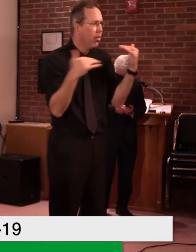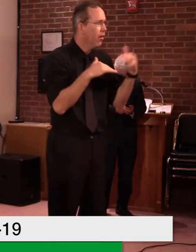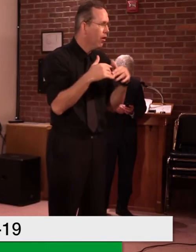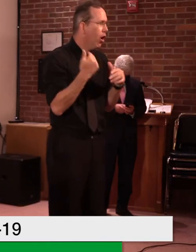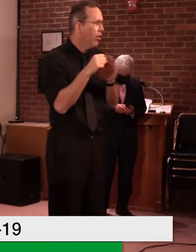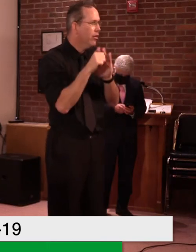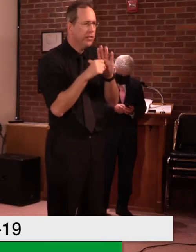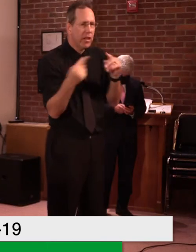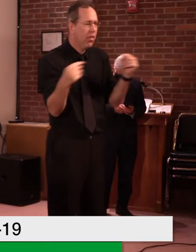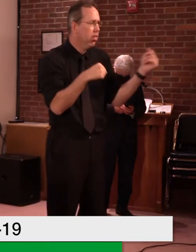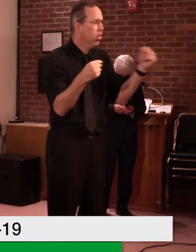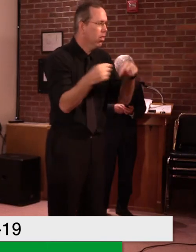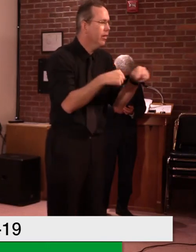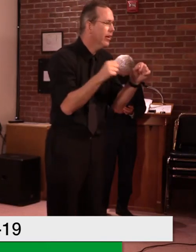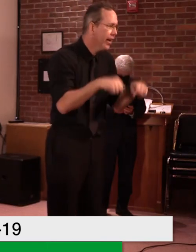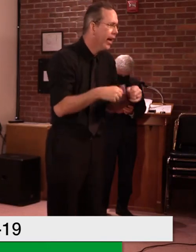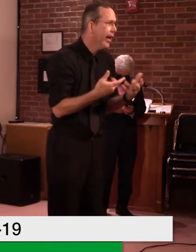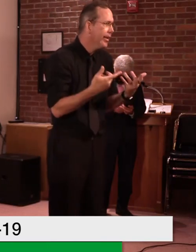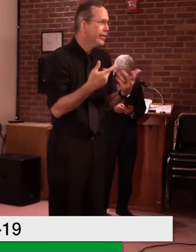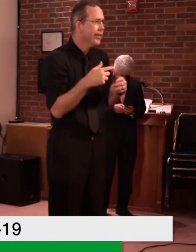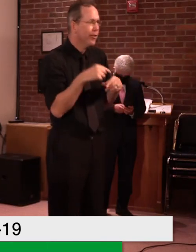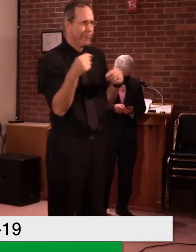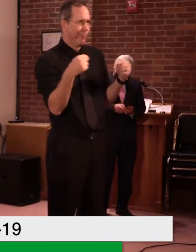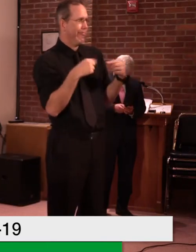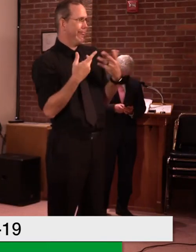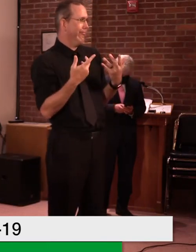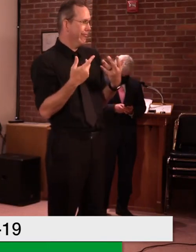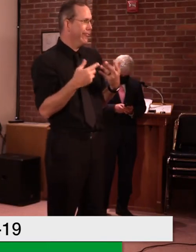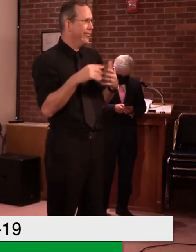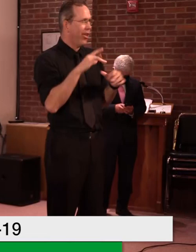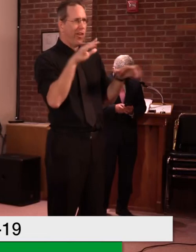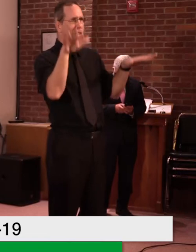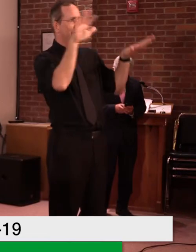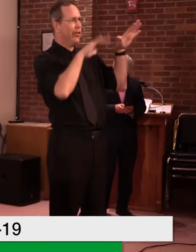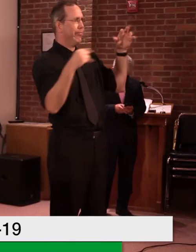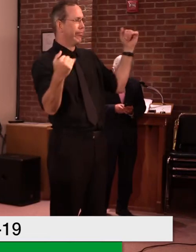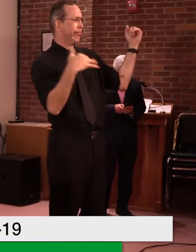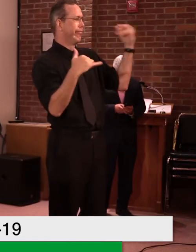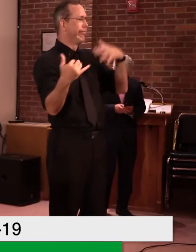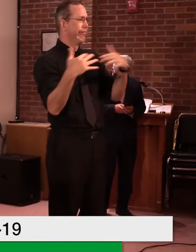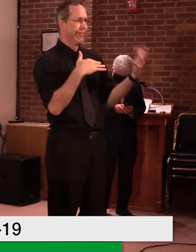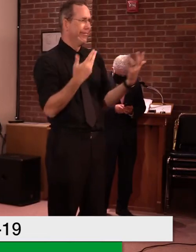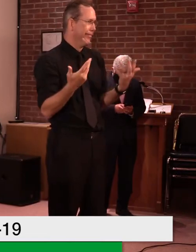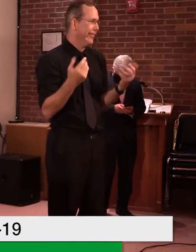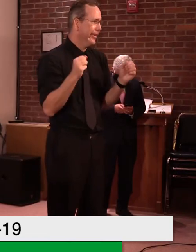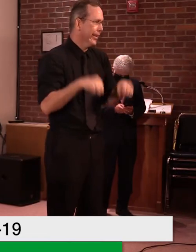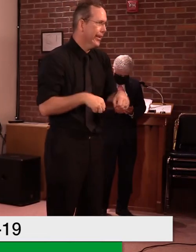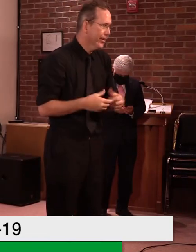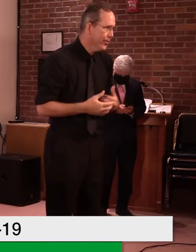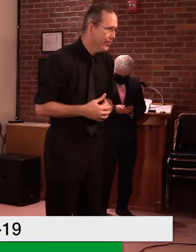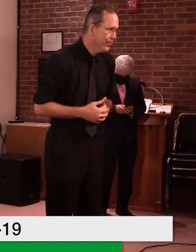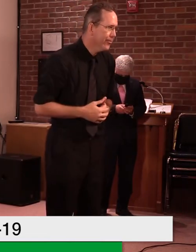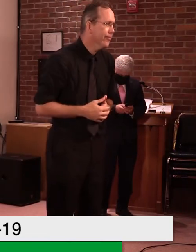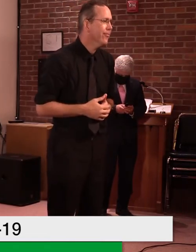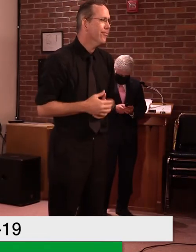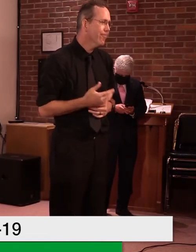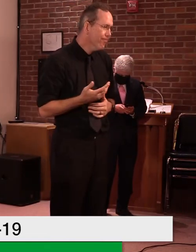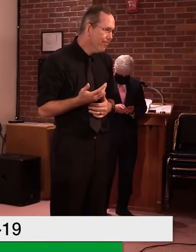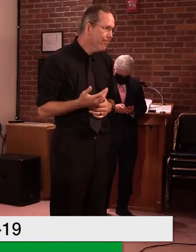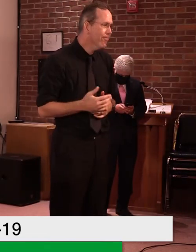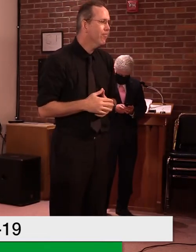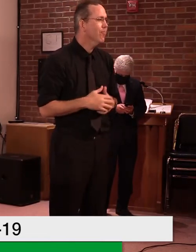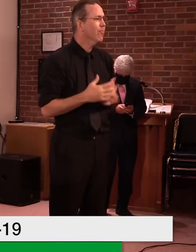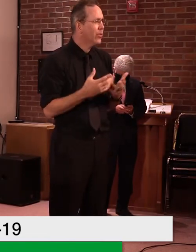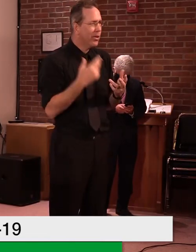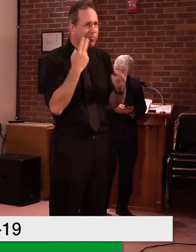Hampshire, Maine, Rhode Island, New Jersey, and so forth. We have a lot of visitors coming to our state that either